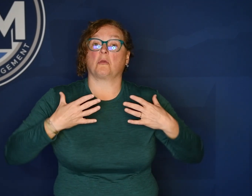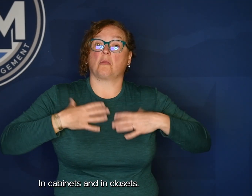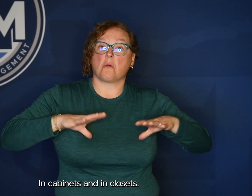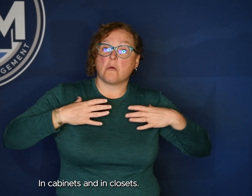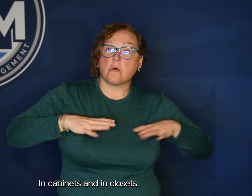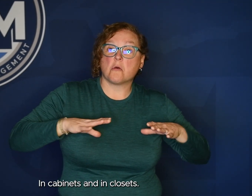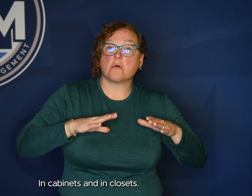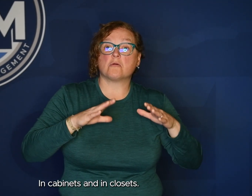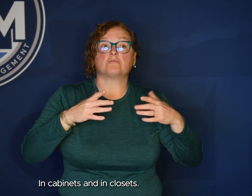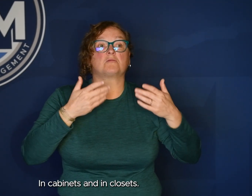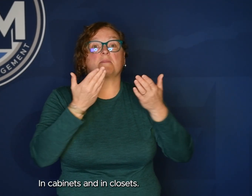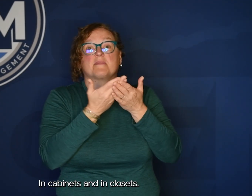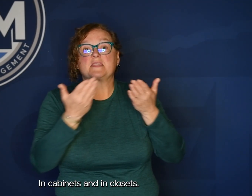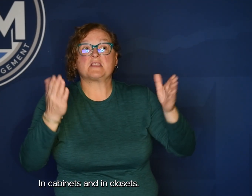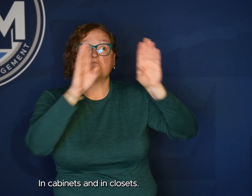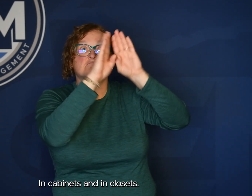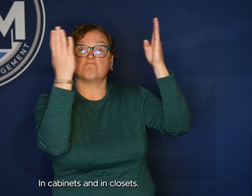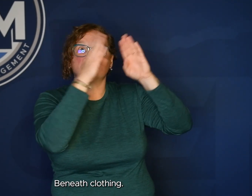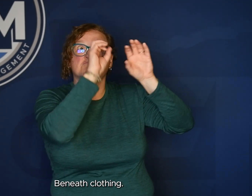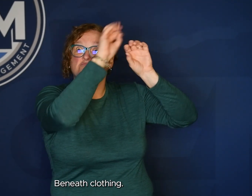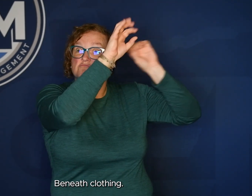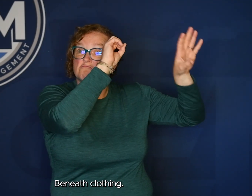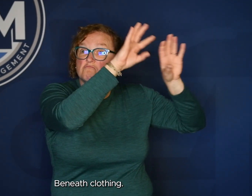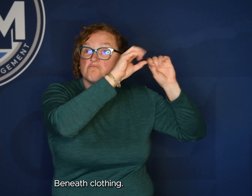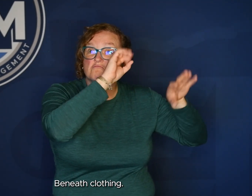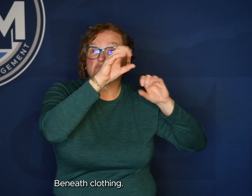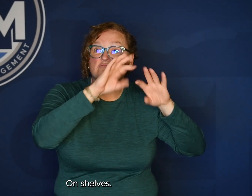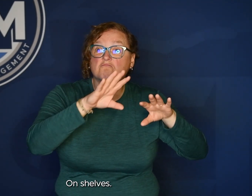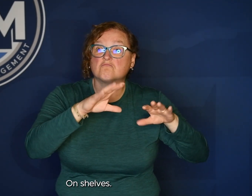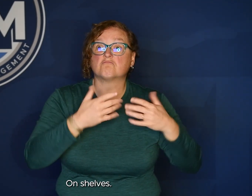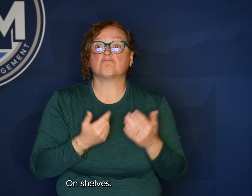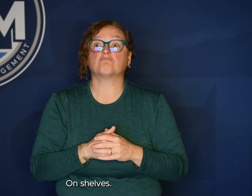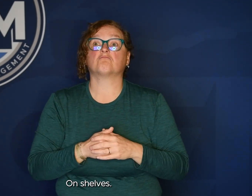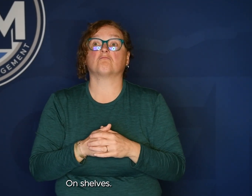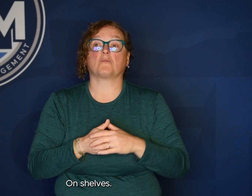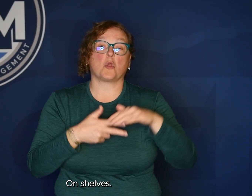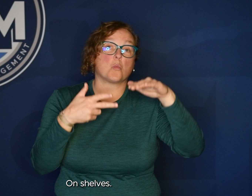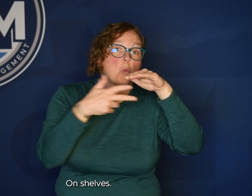In cabinets and in closets beneath clothing, on shelves.